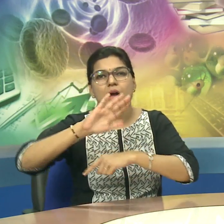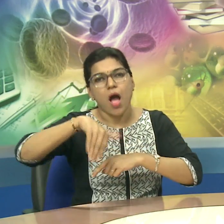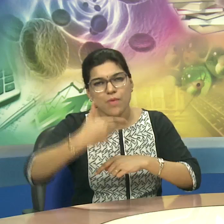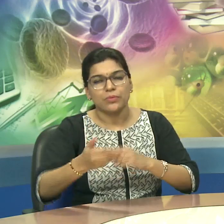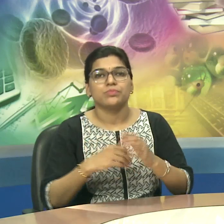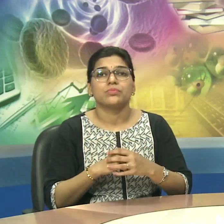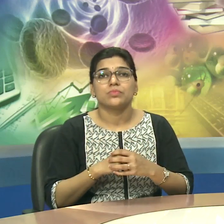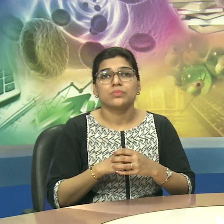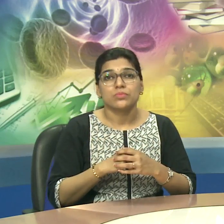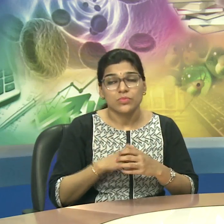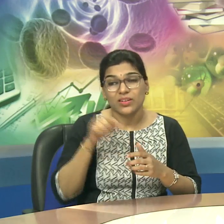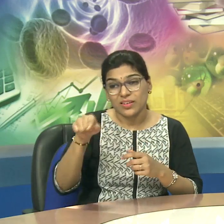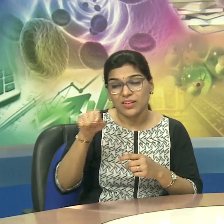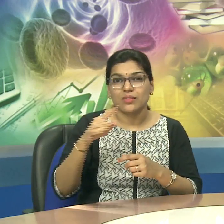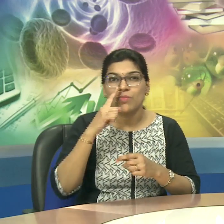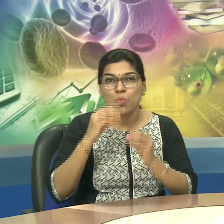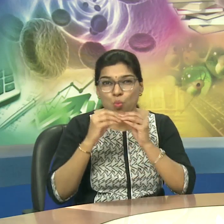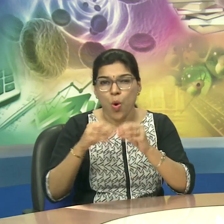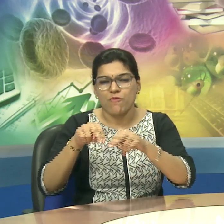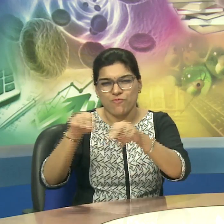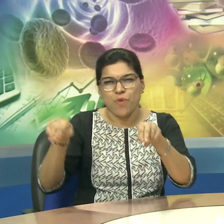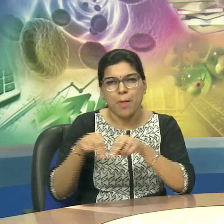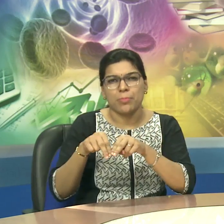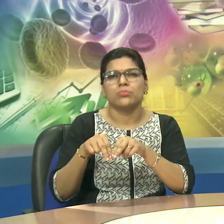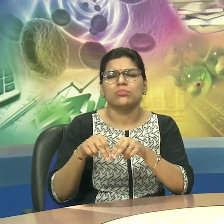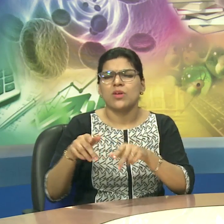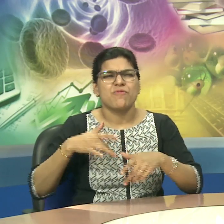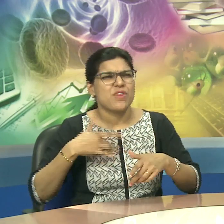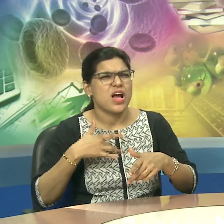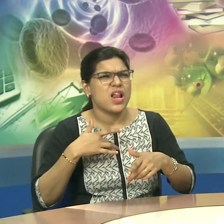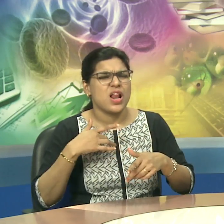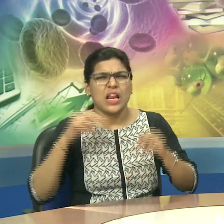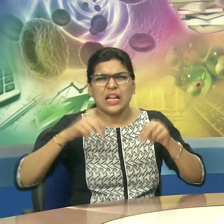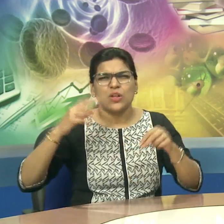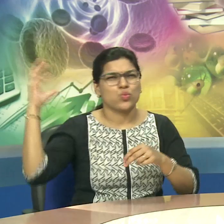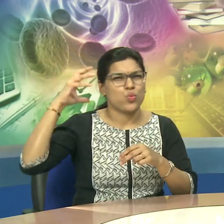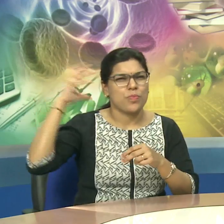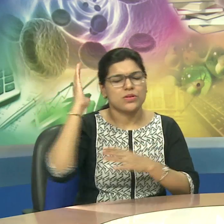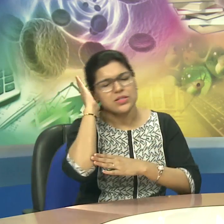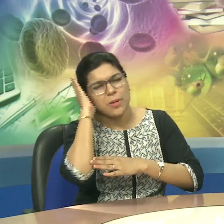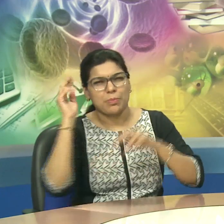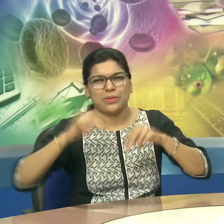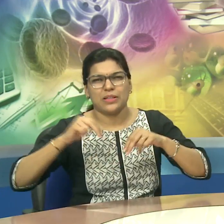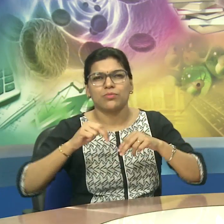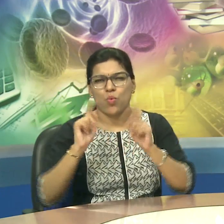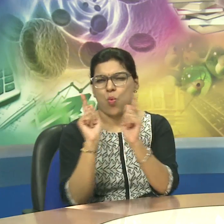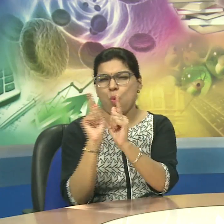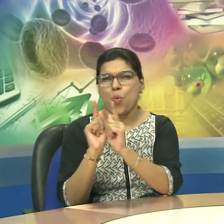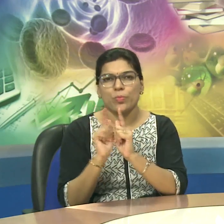And few days later, in the afternoon, when everyone at home was taking